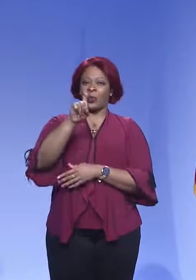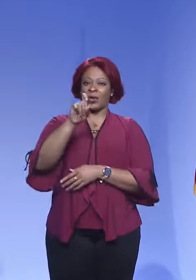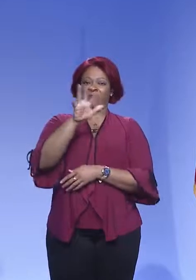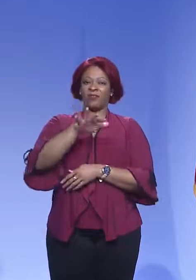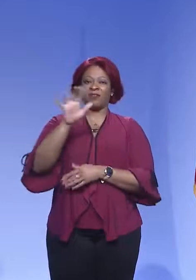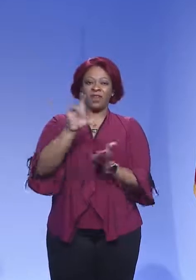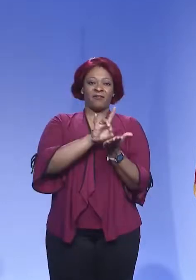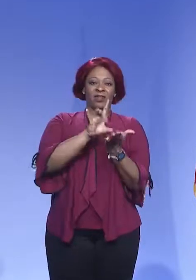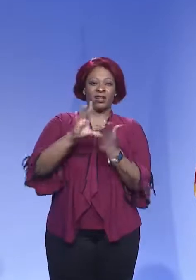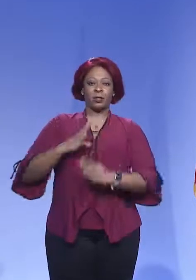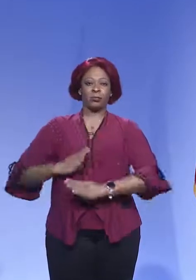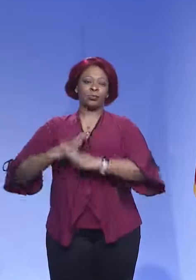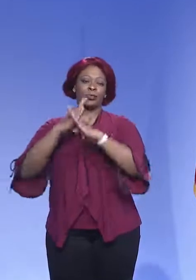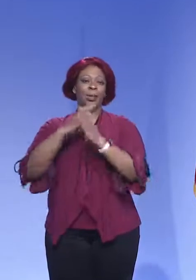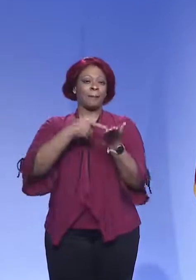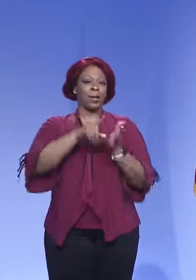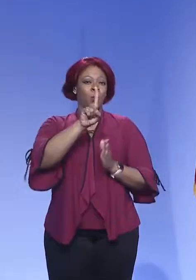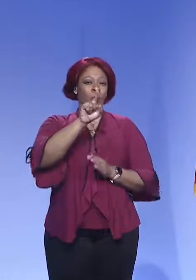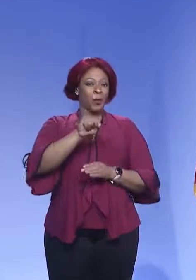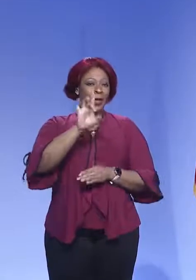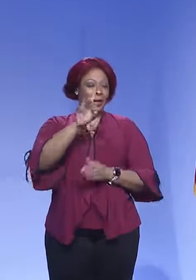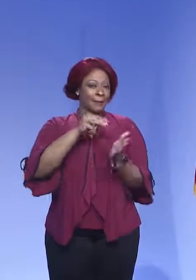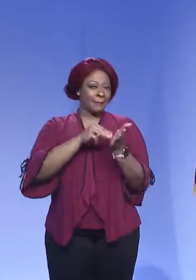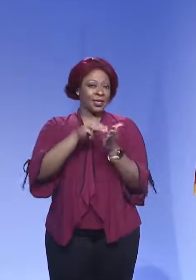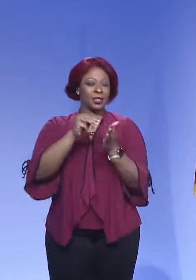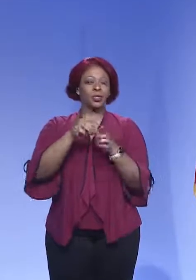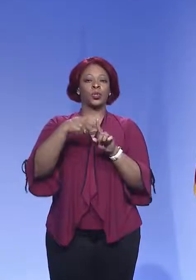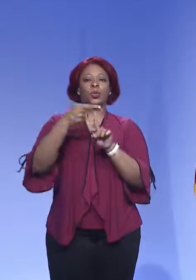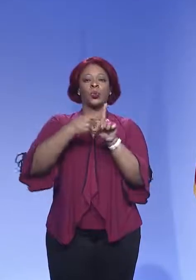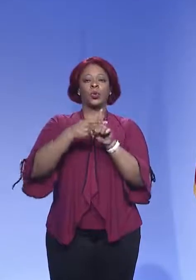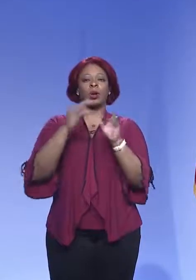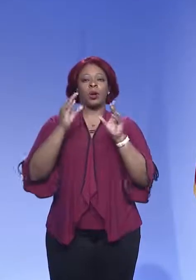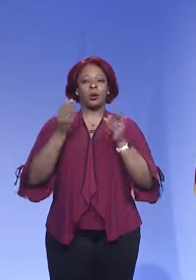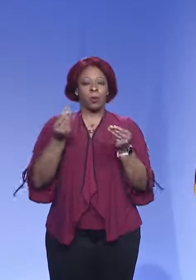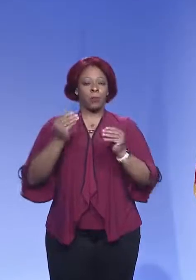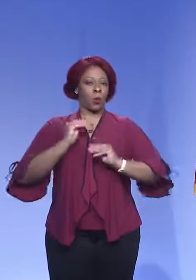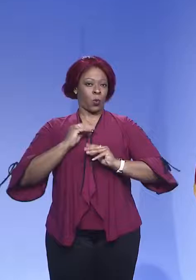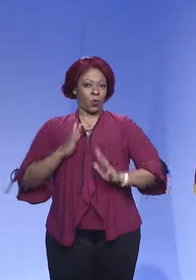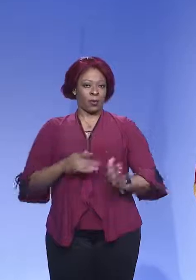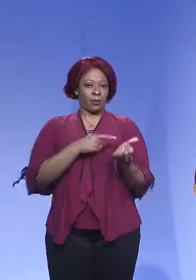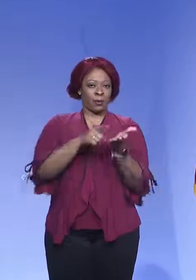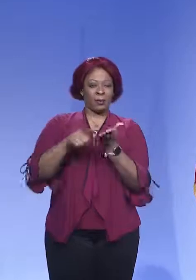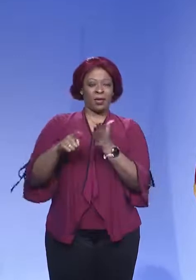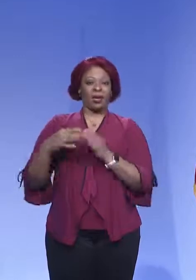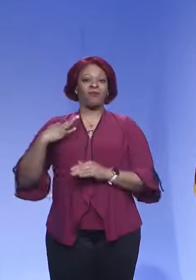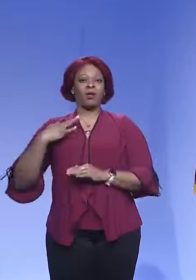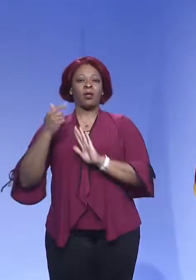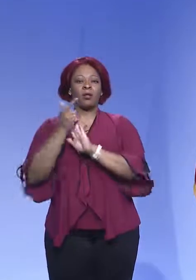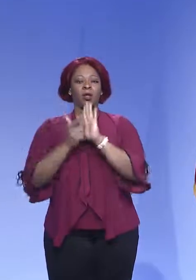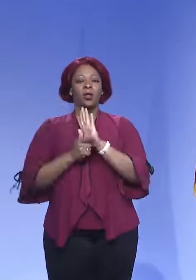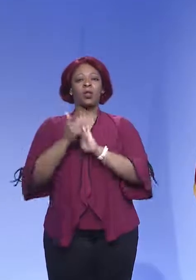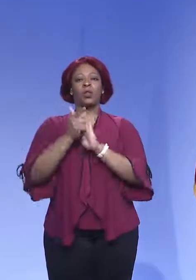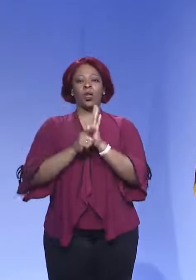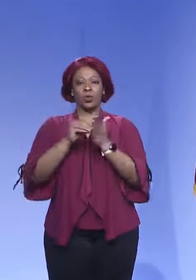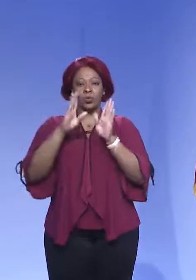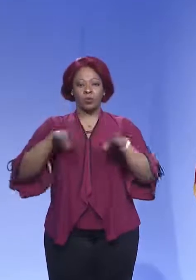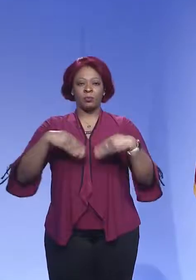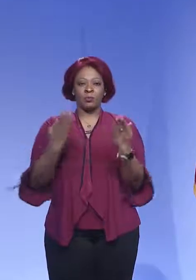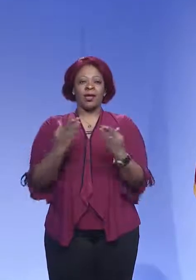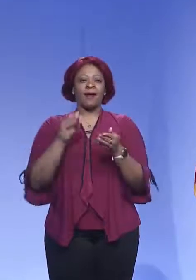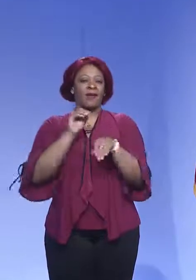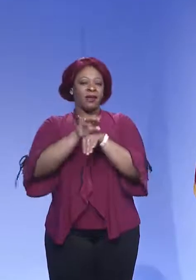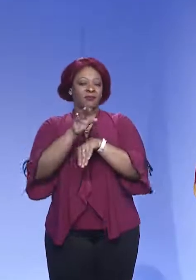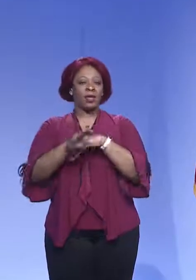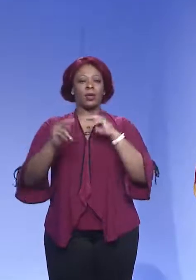1,155 evictions and paid $1.8 million to rental property owners. Volunteer lawyers and law students provided advice